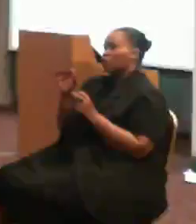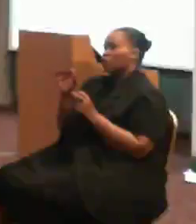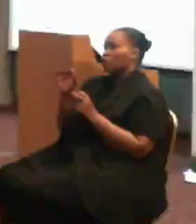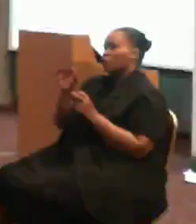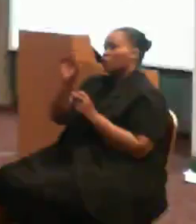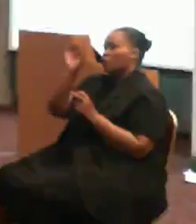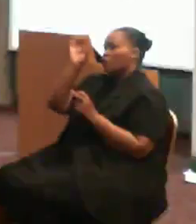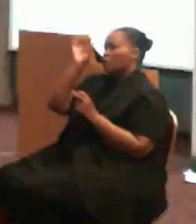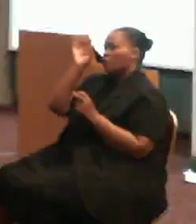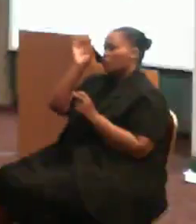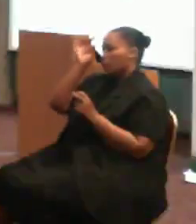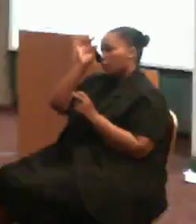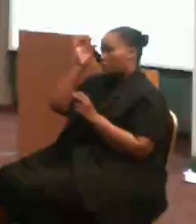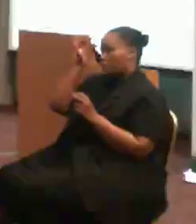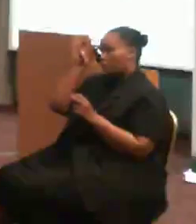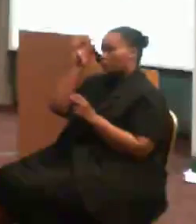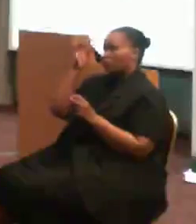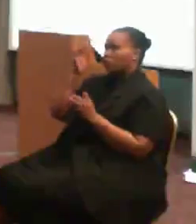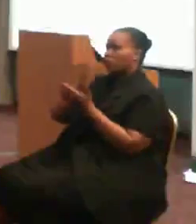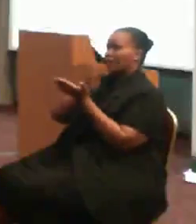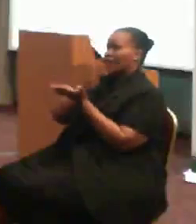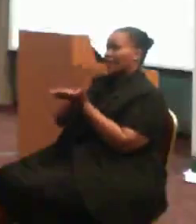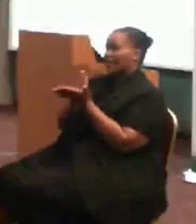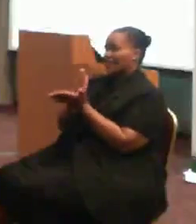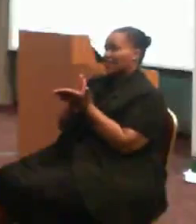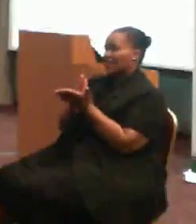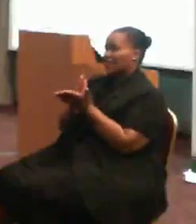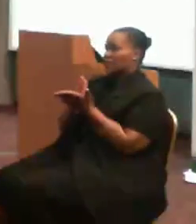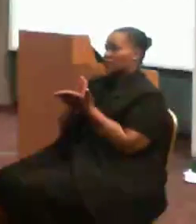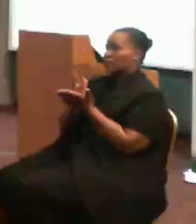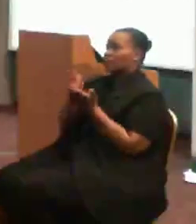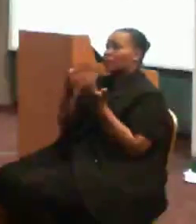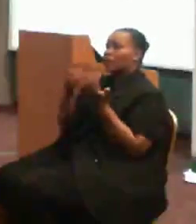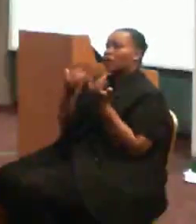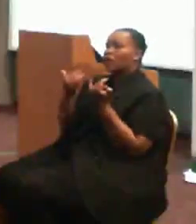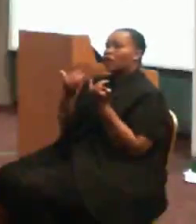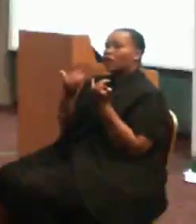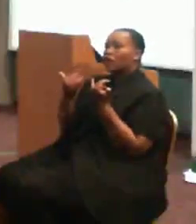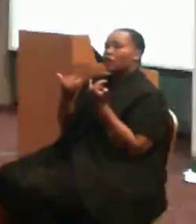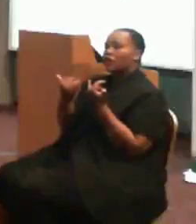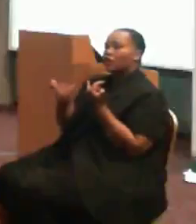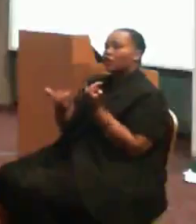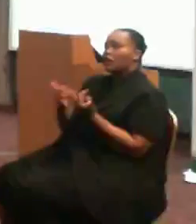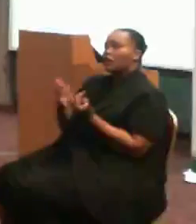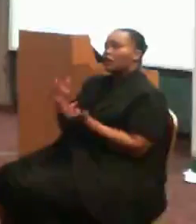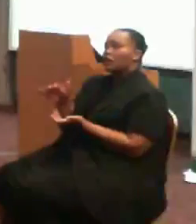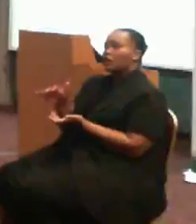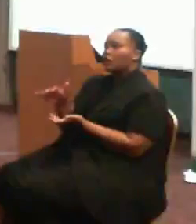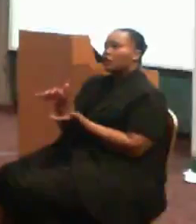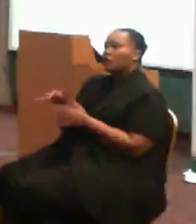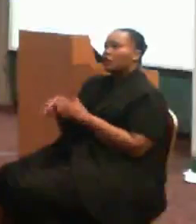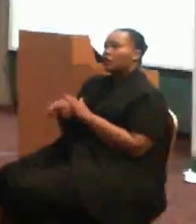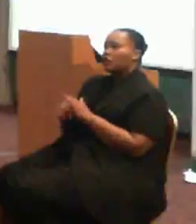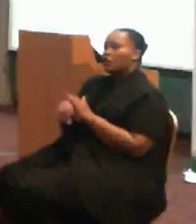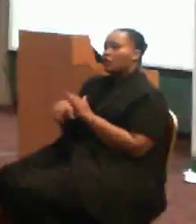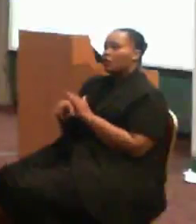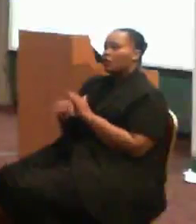guarantees. And then you're saying the current local and international market conditions remain